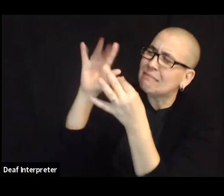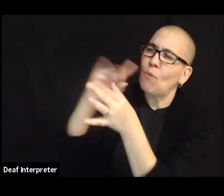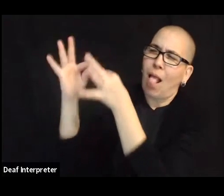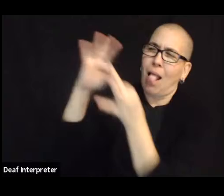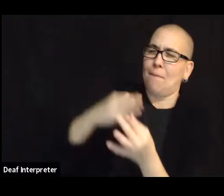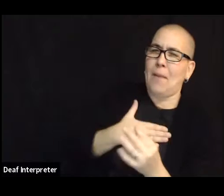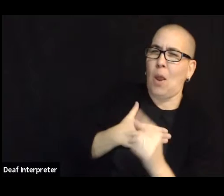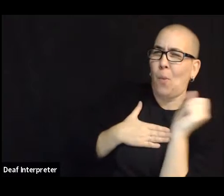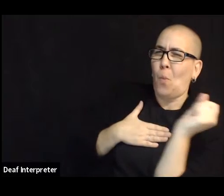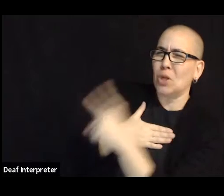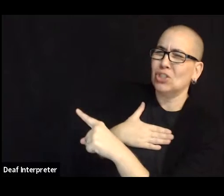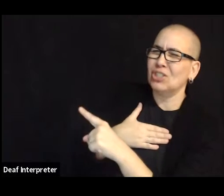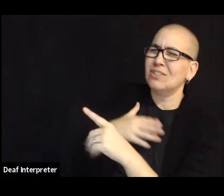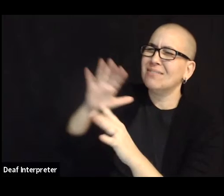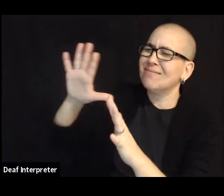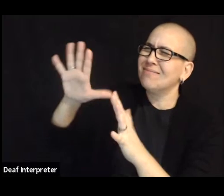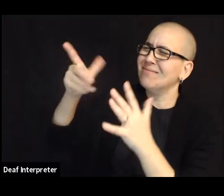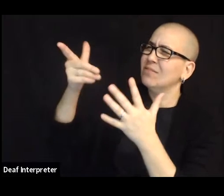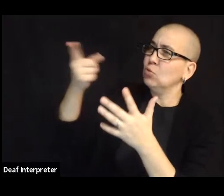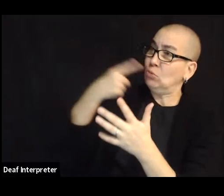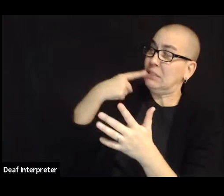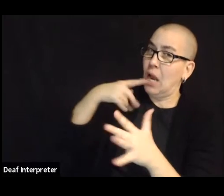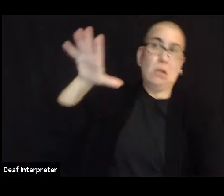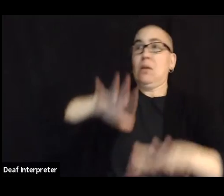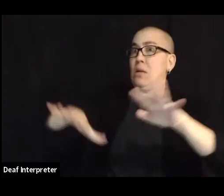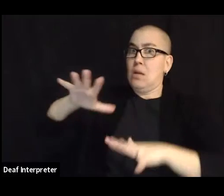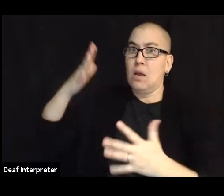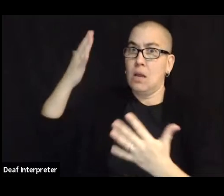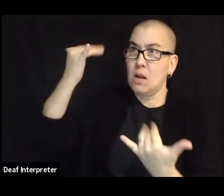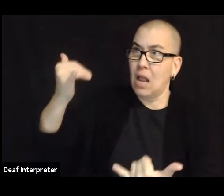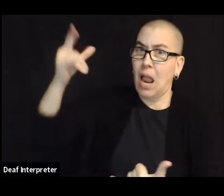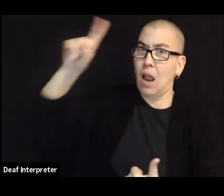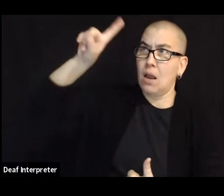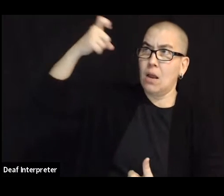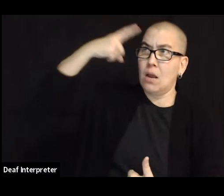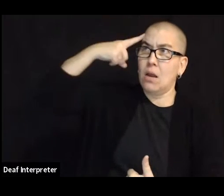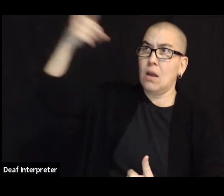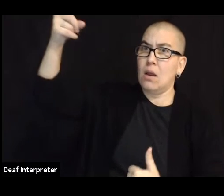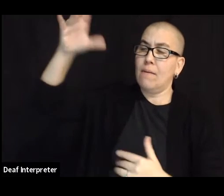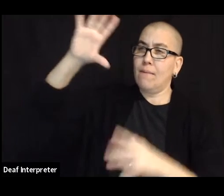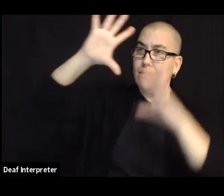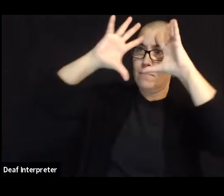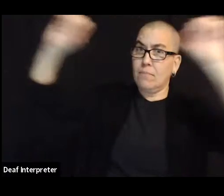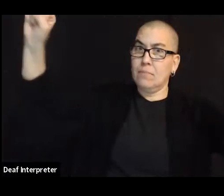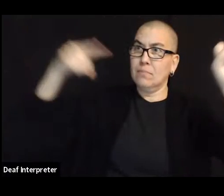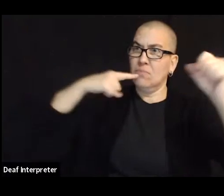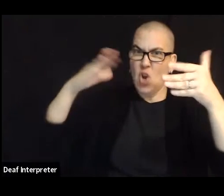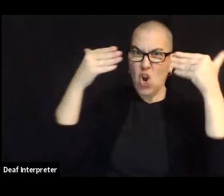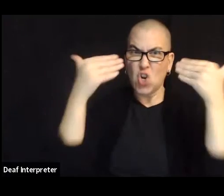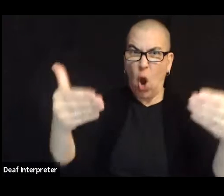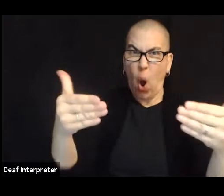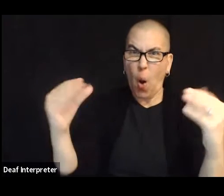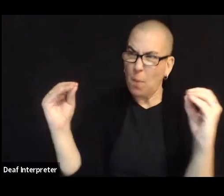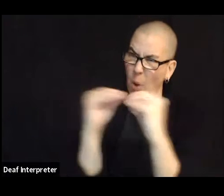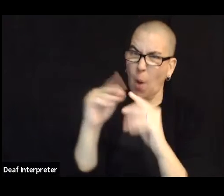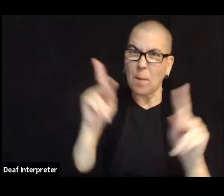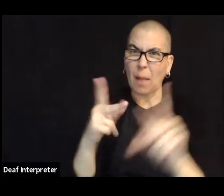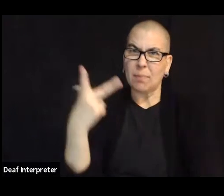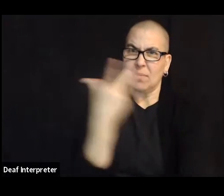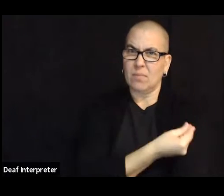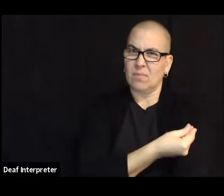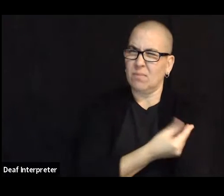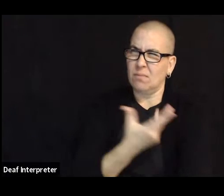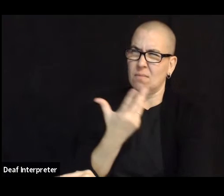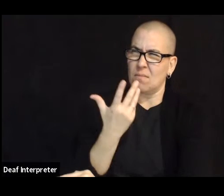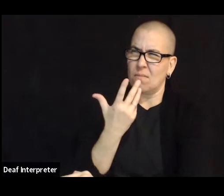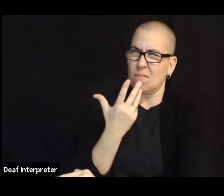government is saying you have to vaccinate everyone over 65, what does that mean for teachers, police, firemen, essential workers? I mean,